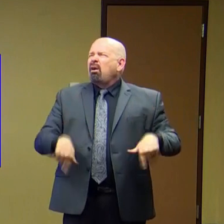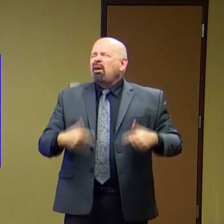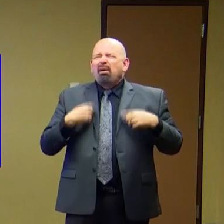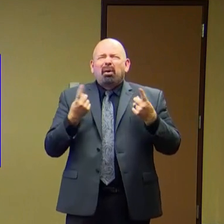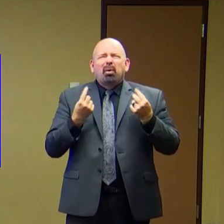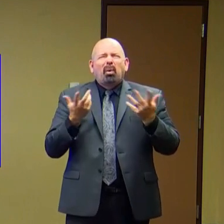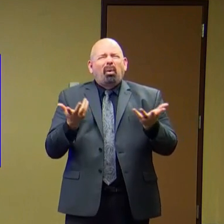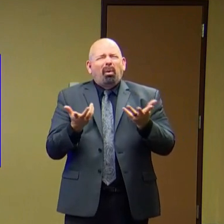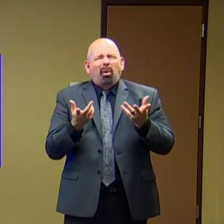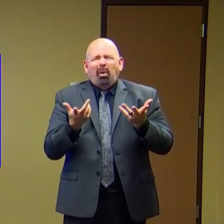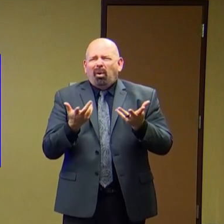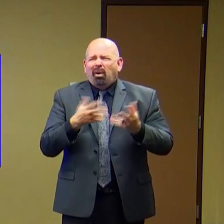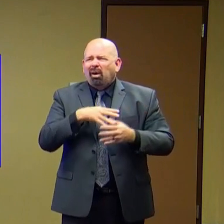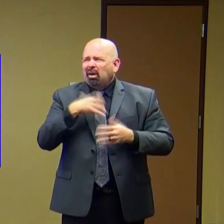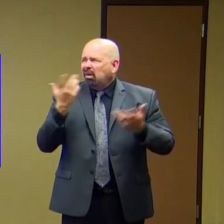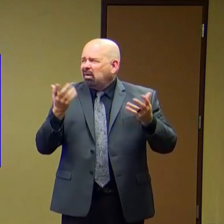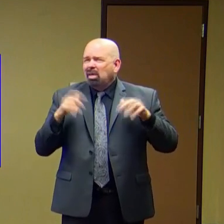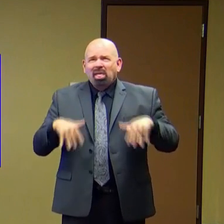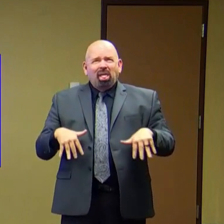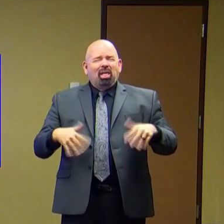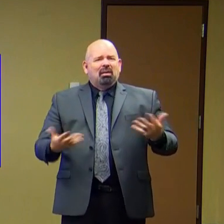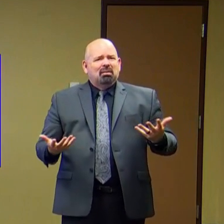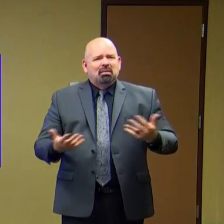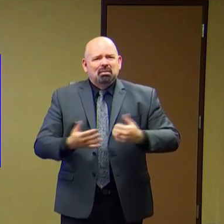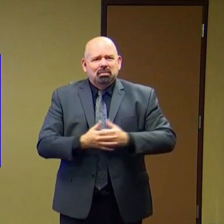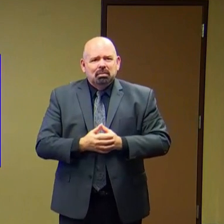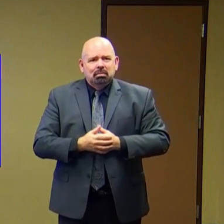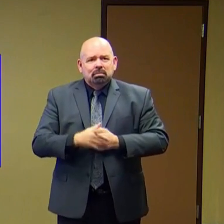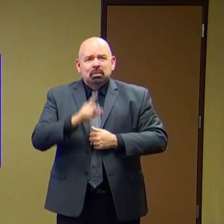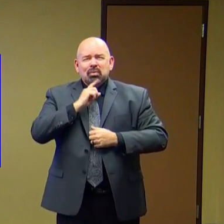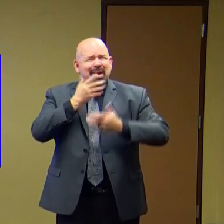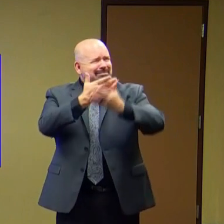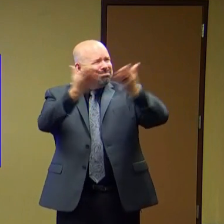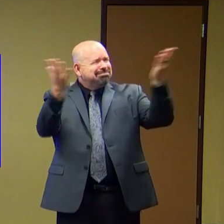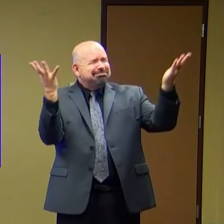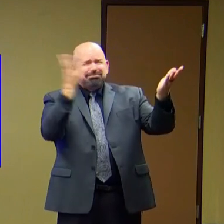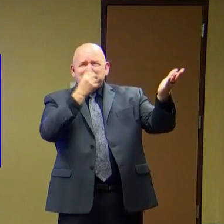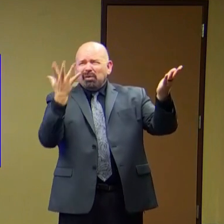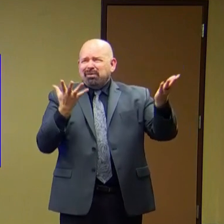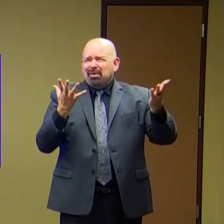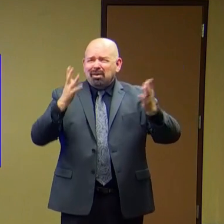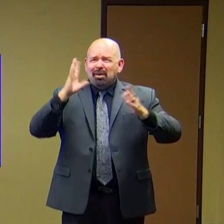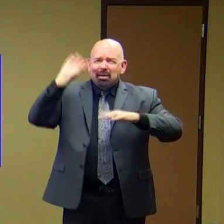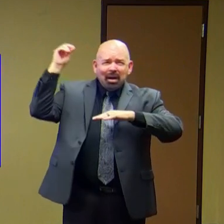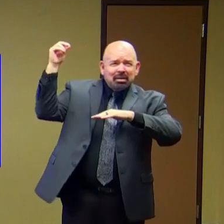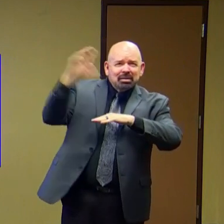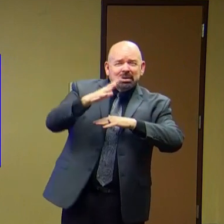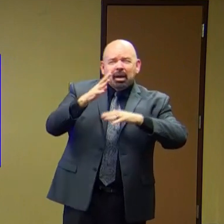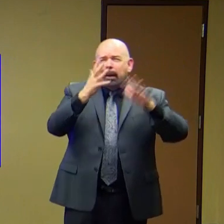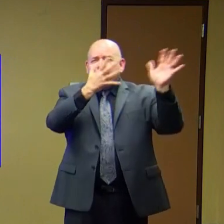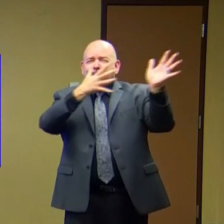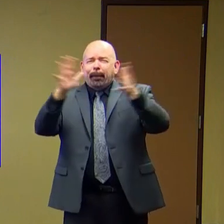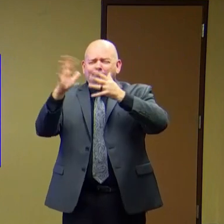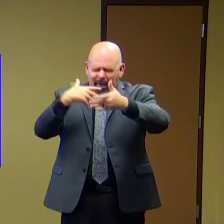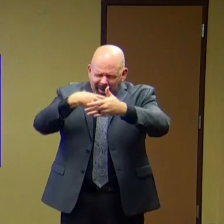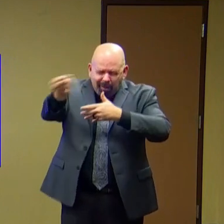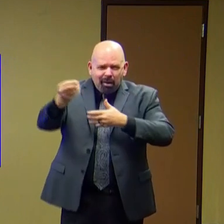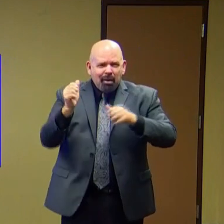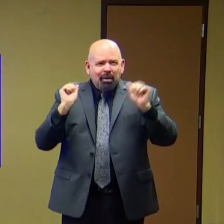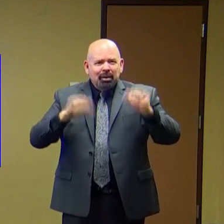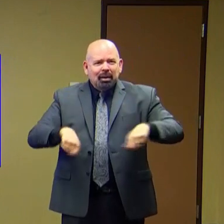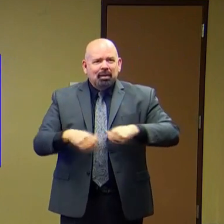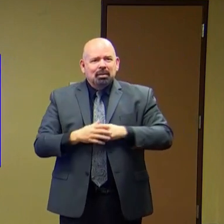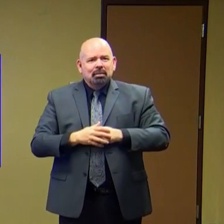it is, we can take it outside. And so if you're going to get together for a family event, a